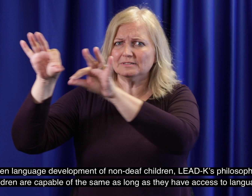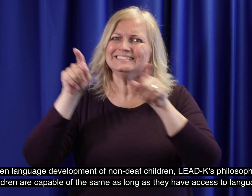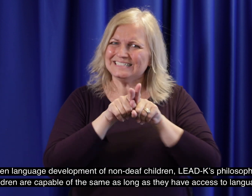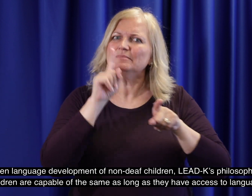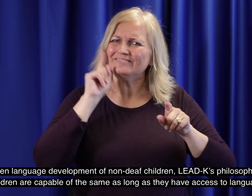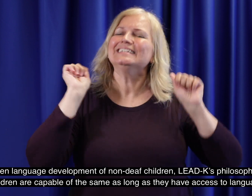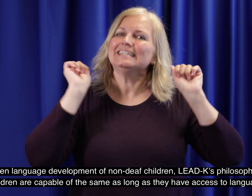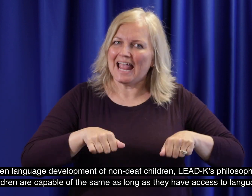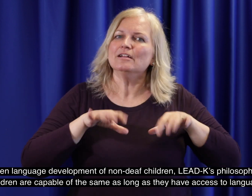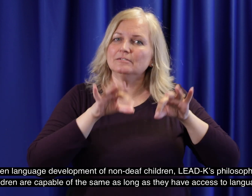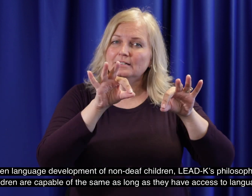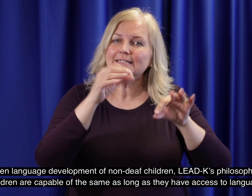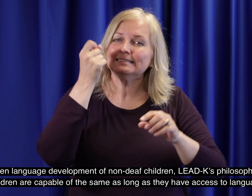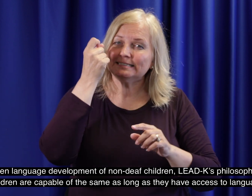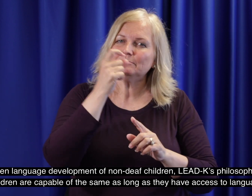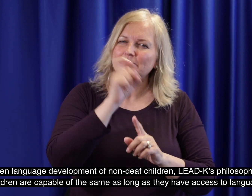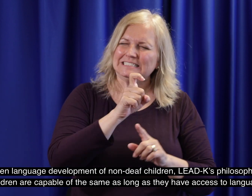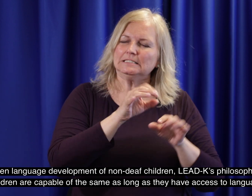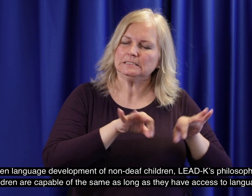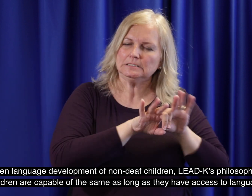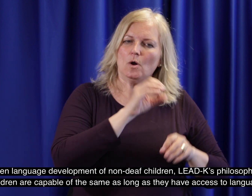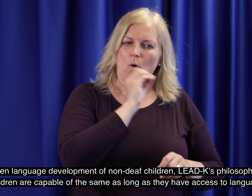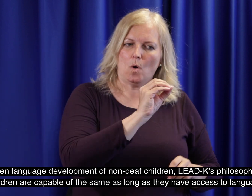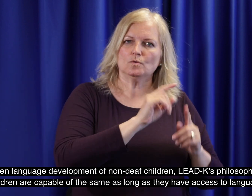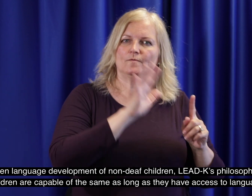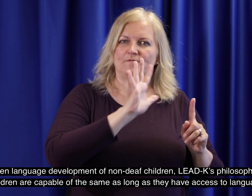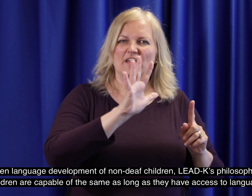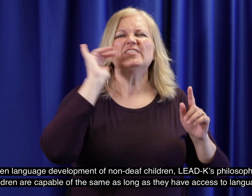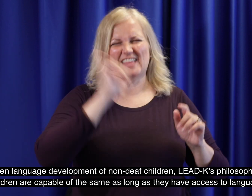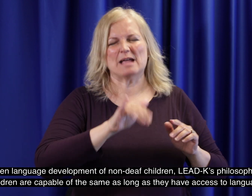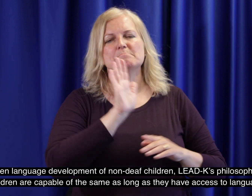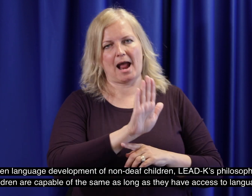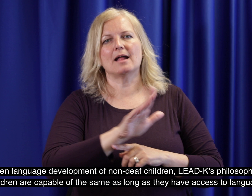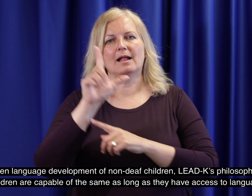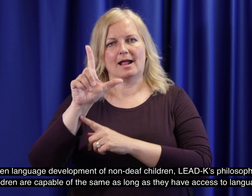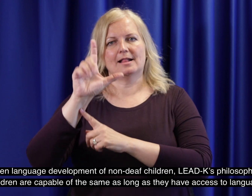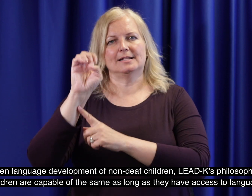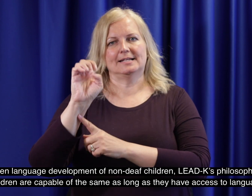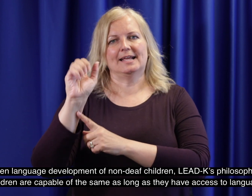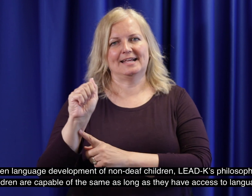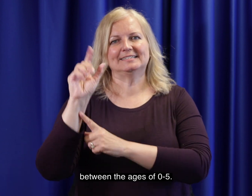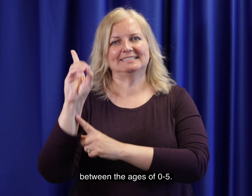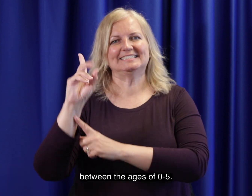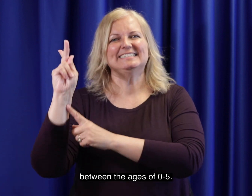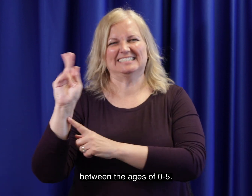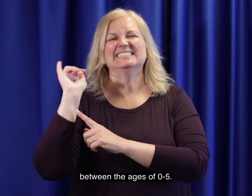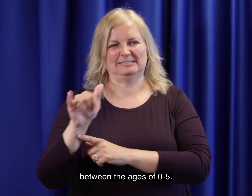Like the spoken language development of non-deaf children, LEAD K's philosophy is that deaf children are capable of the same as long as they have